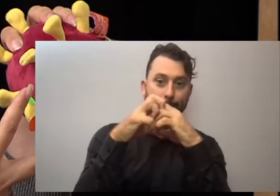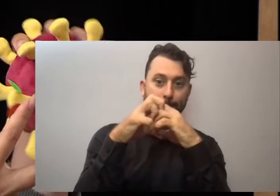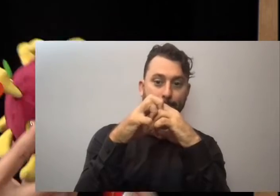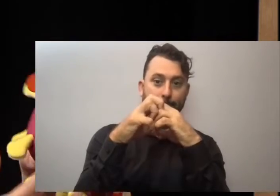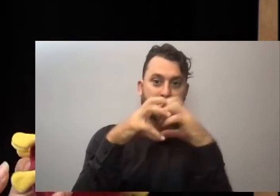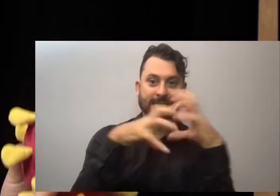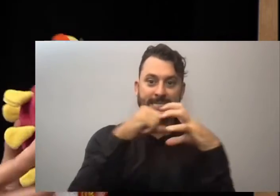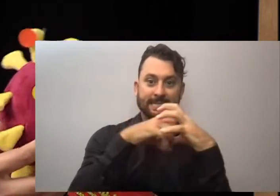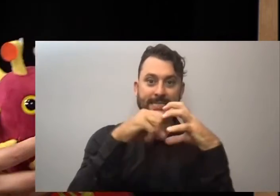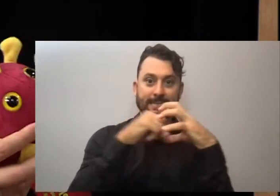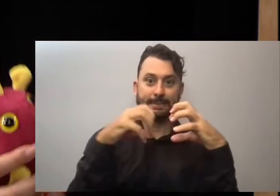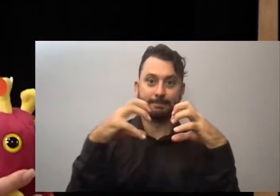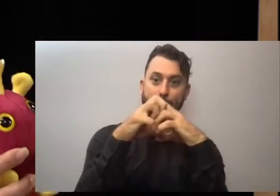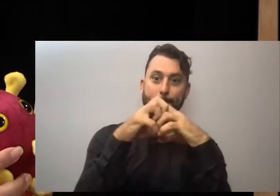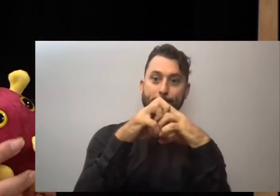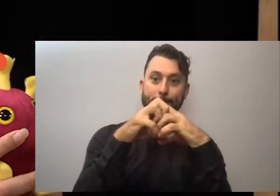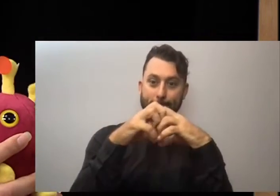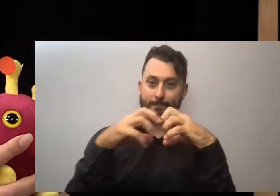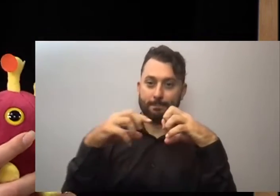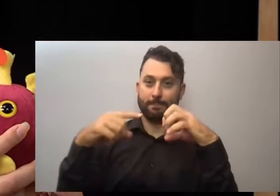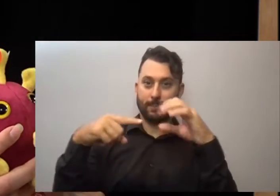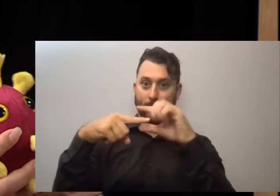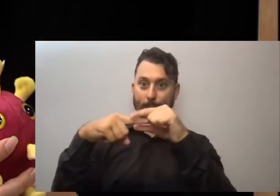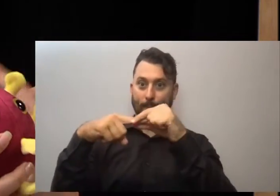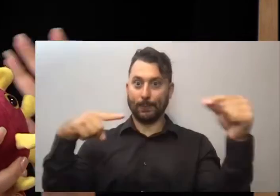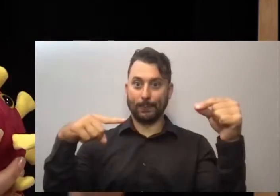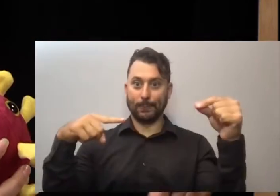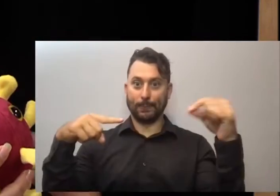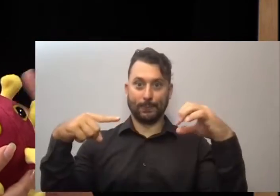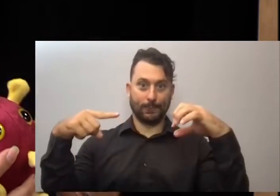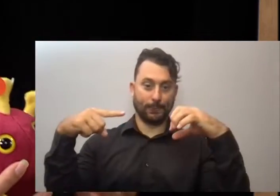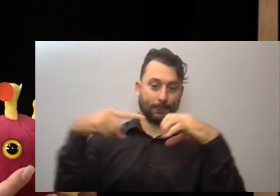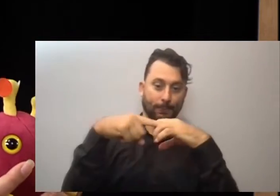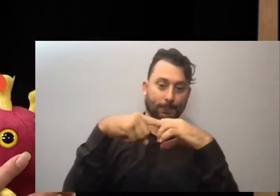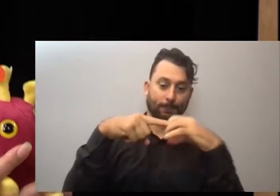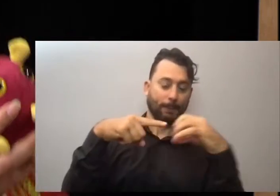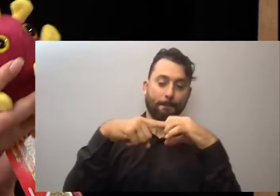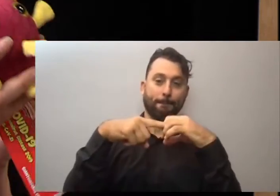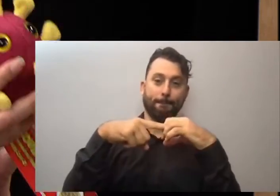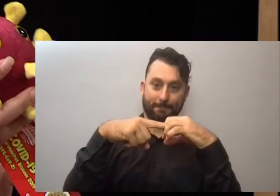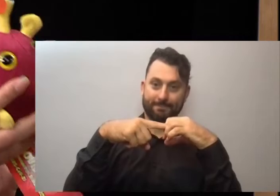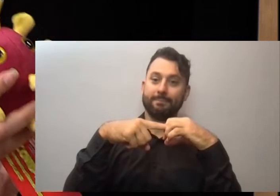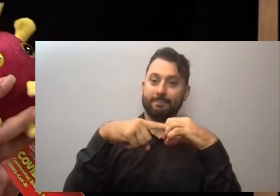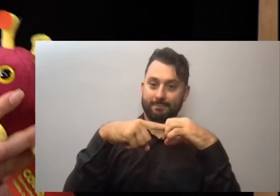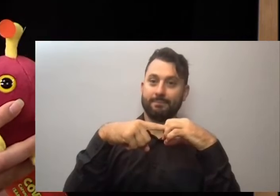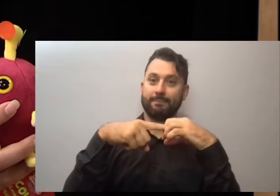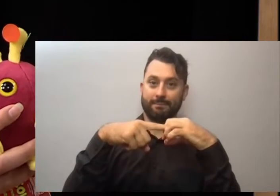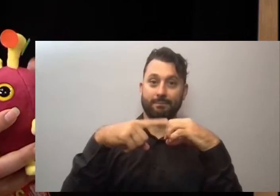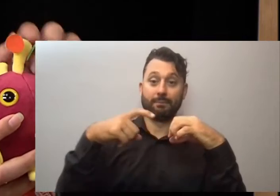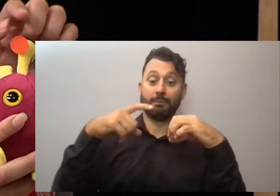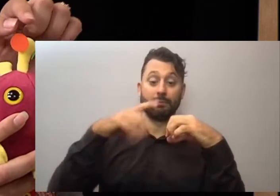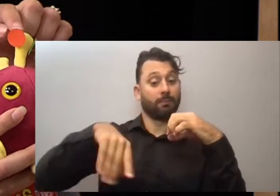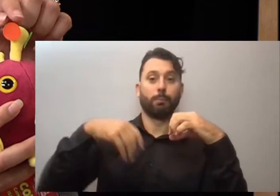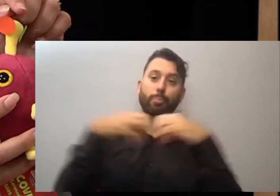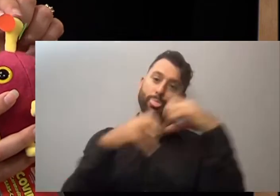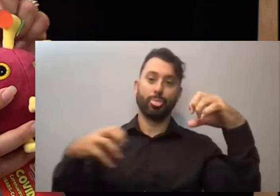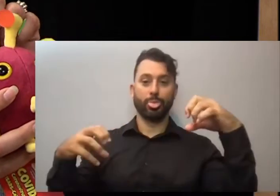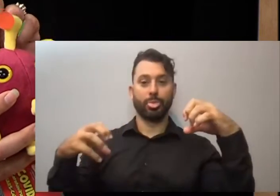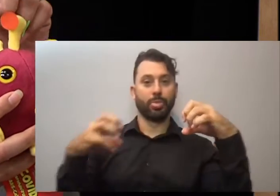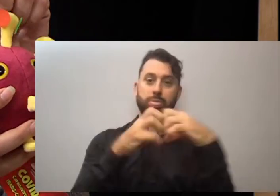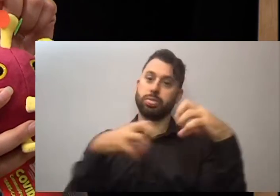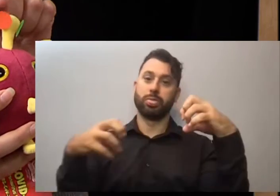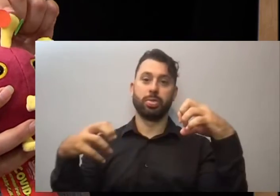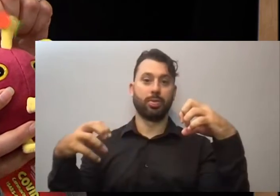cells better, or it finds other ways to make it easier to spread the disease. So it still looks the same for the most part, but there's just